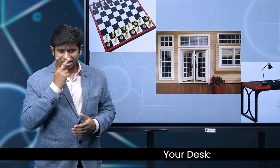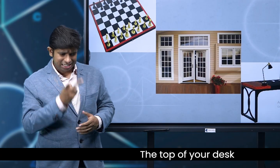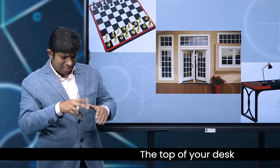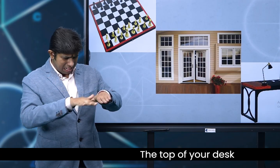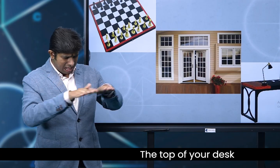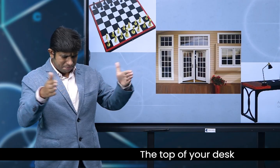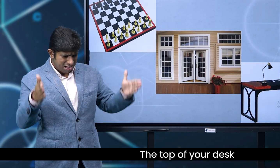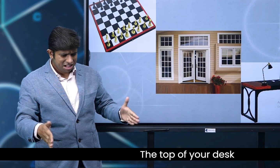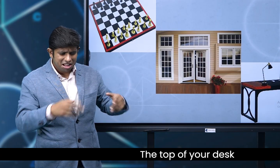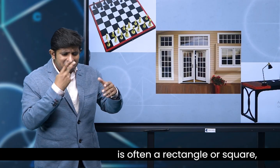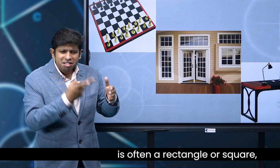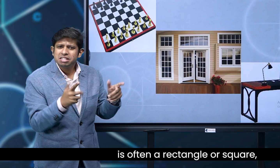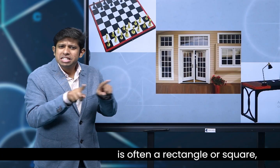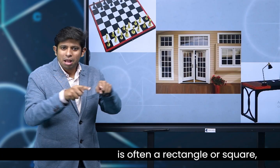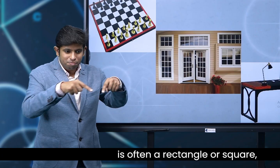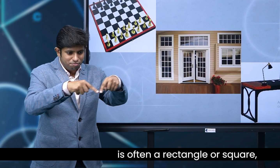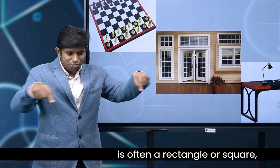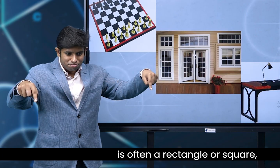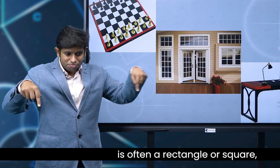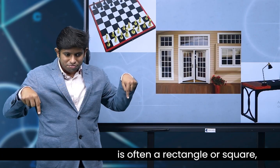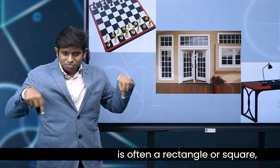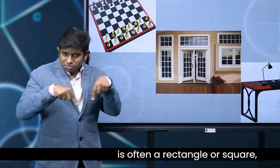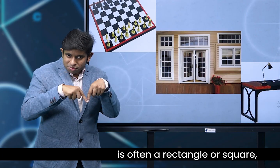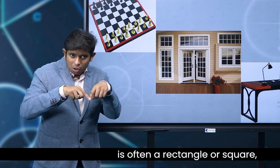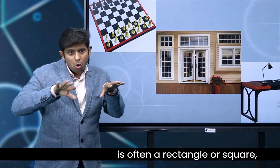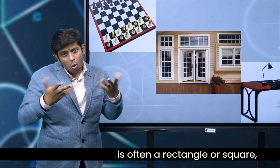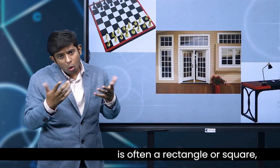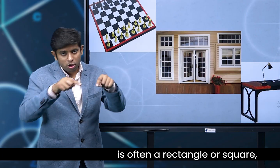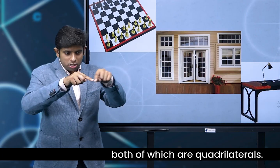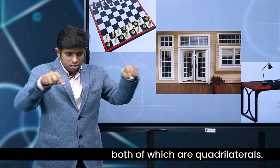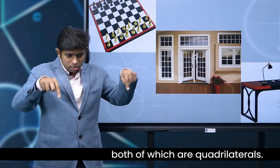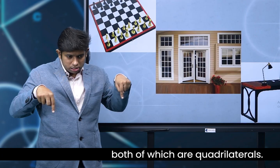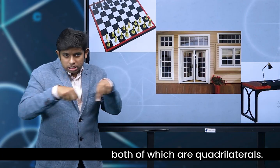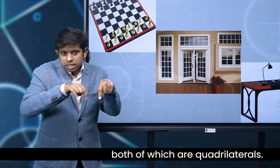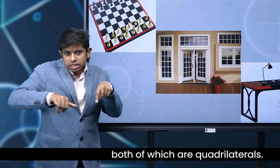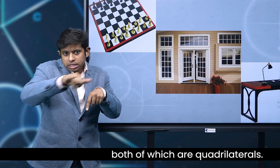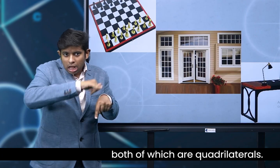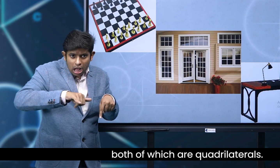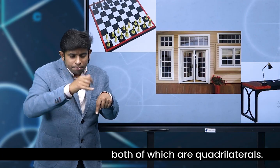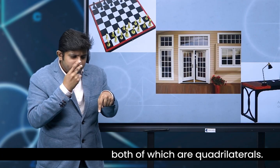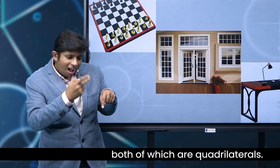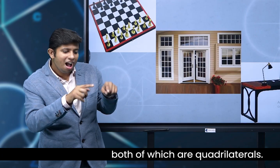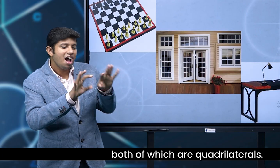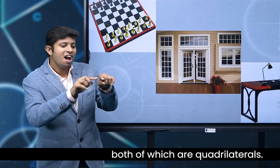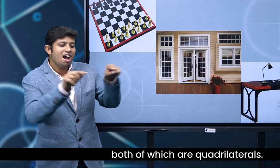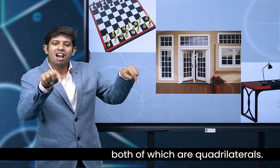The top of your desk is often a rectangle or square, both of which are quadrilaterals.